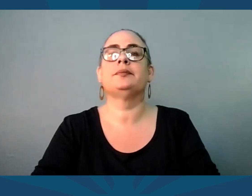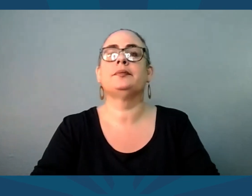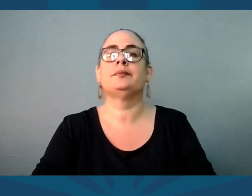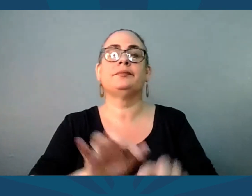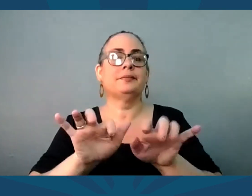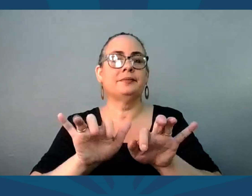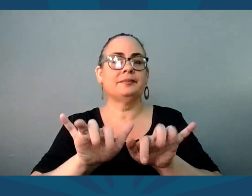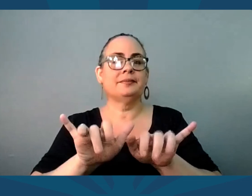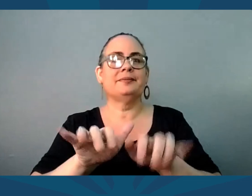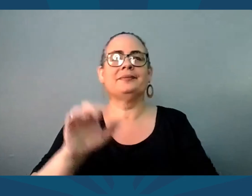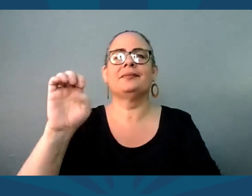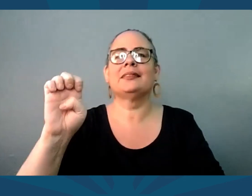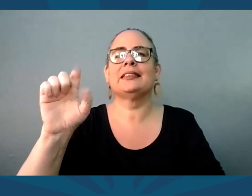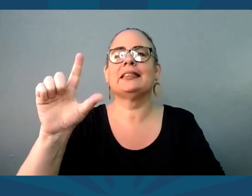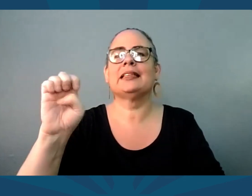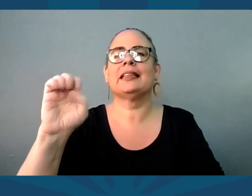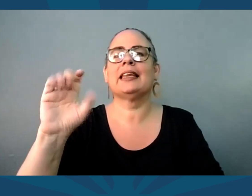928-373-6033.